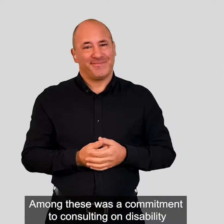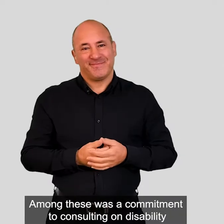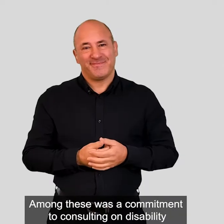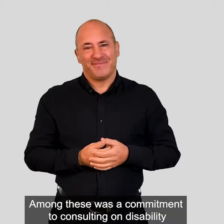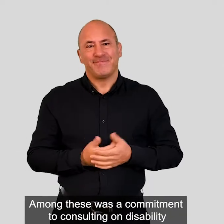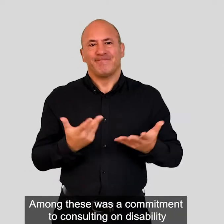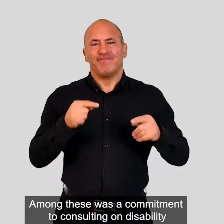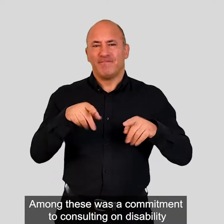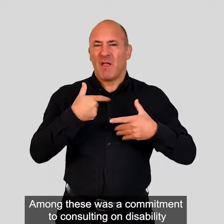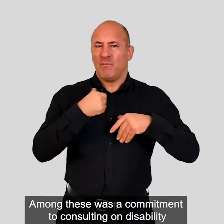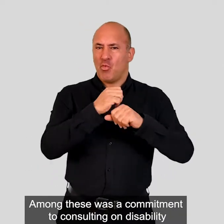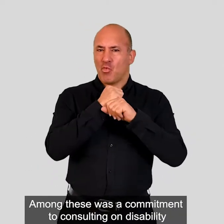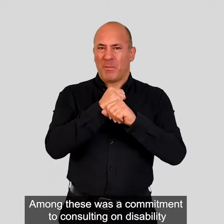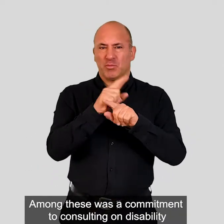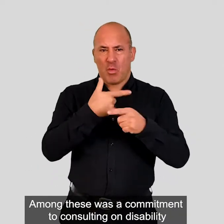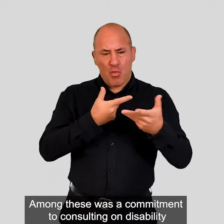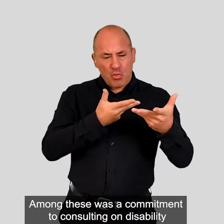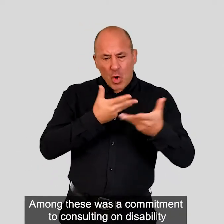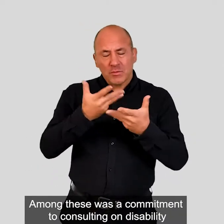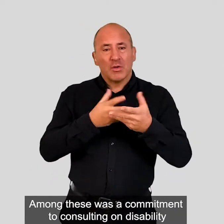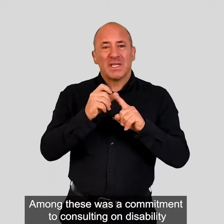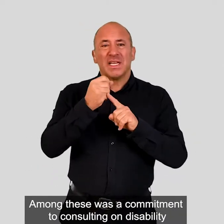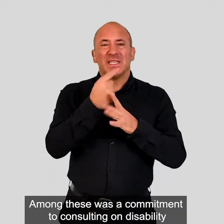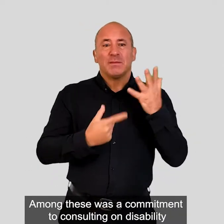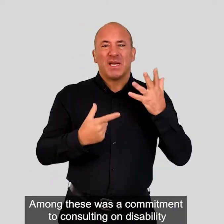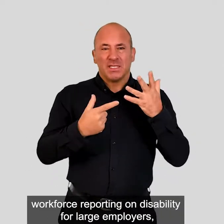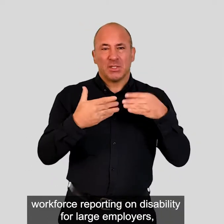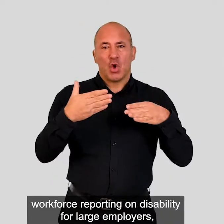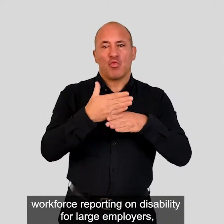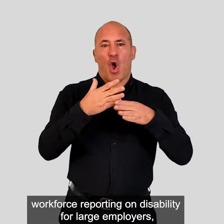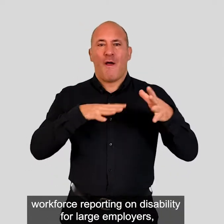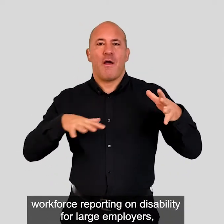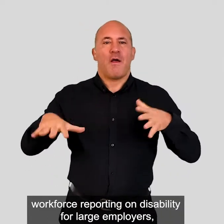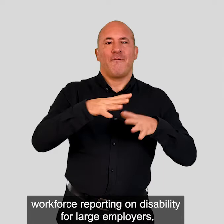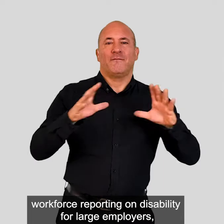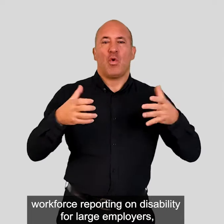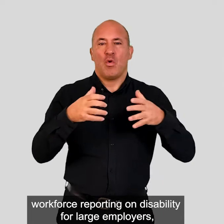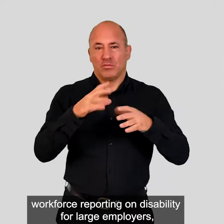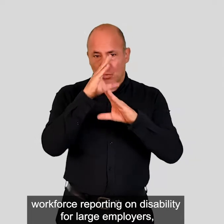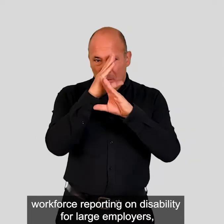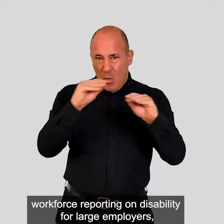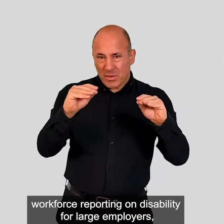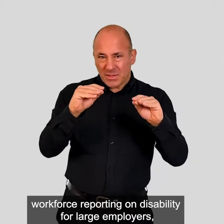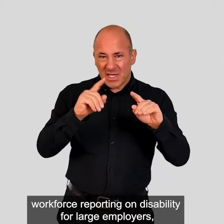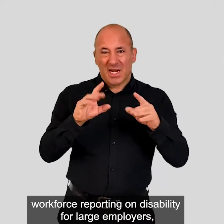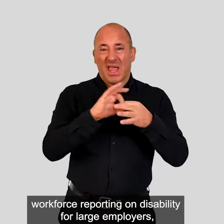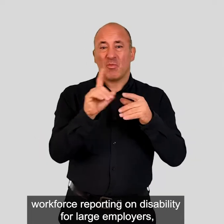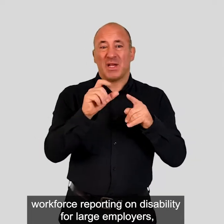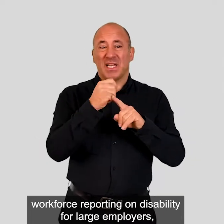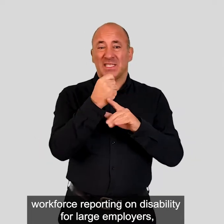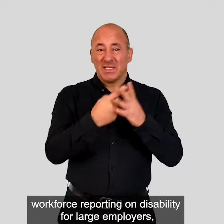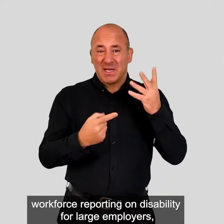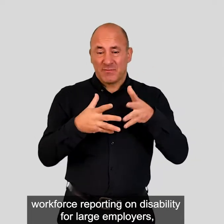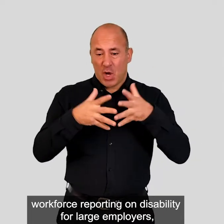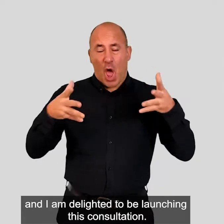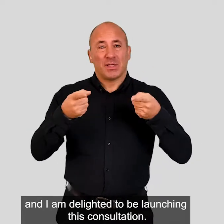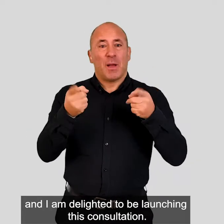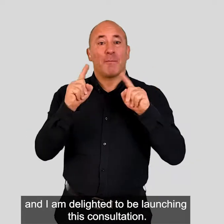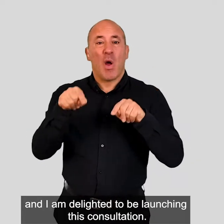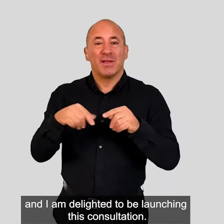Among these was a commitment to consulting on disability workforce reporting on disability for large employers, and I am